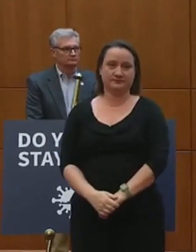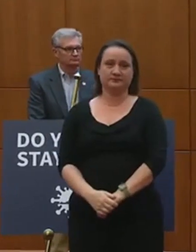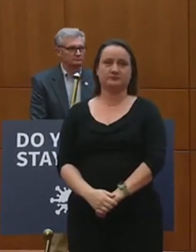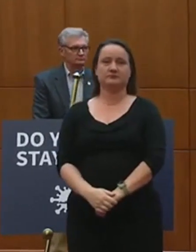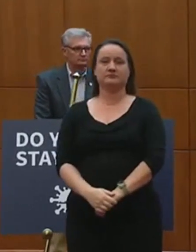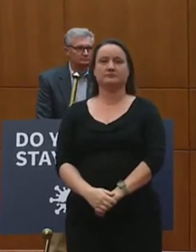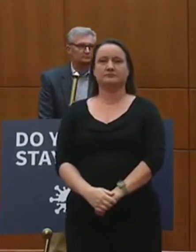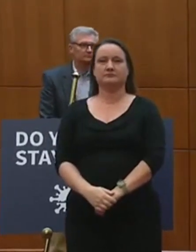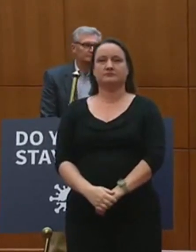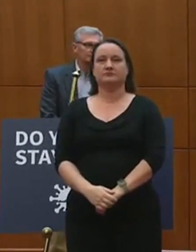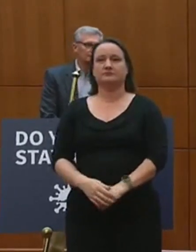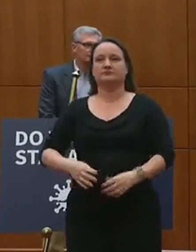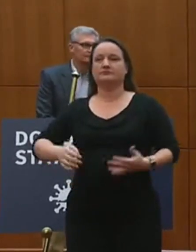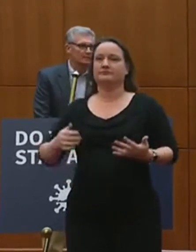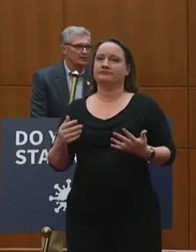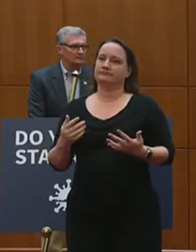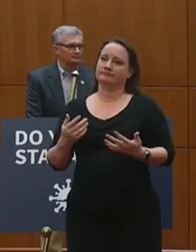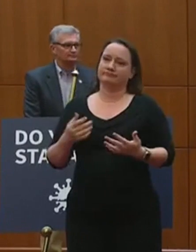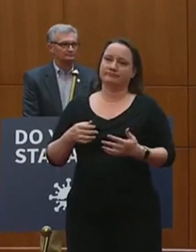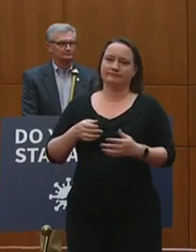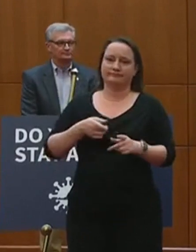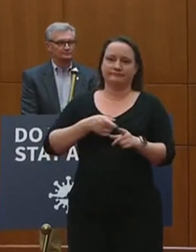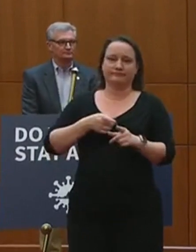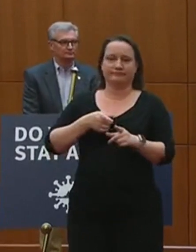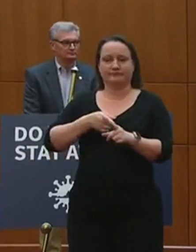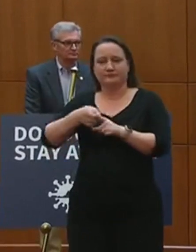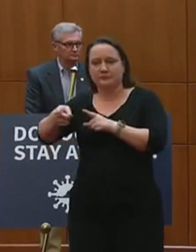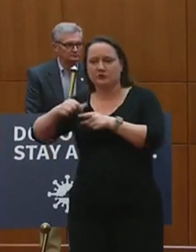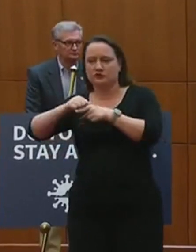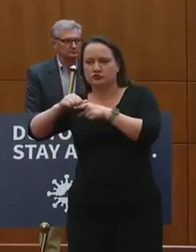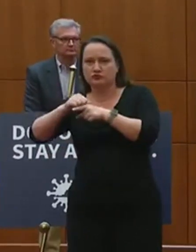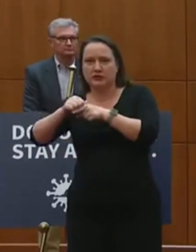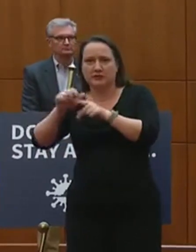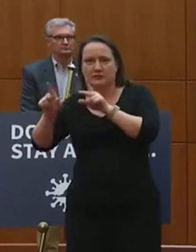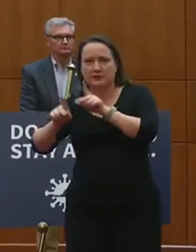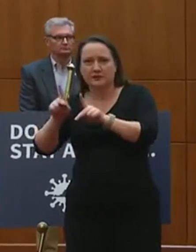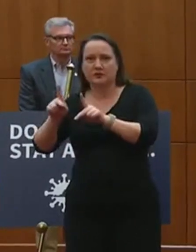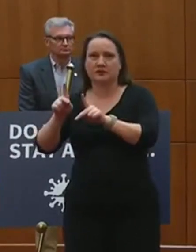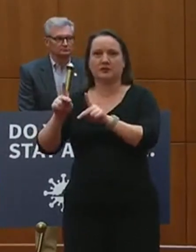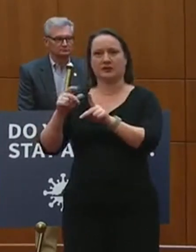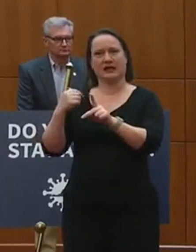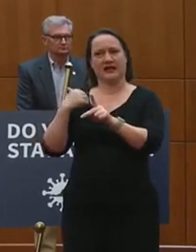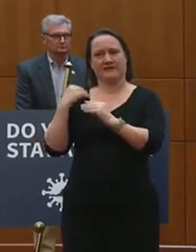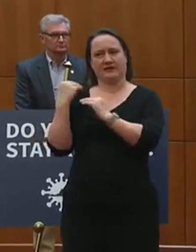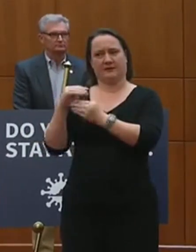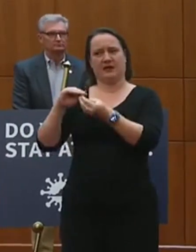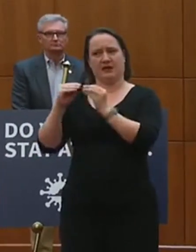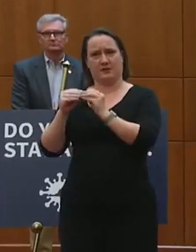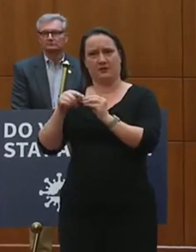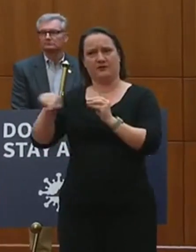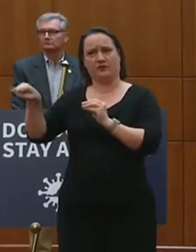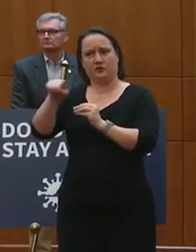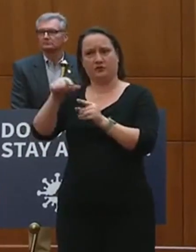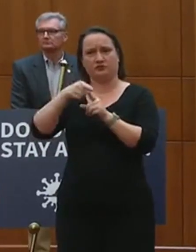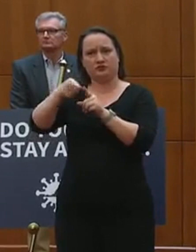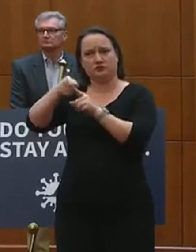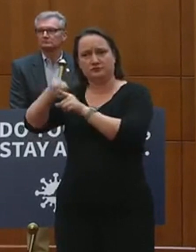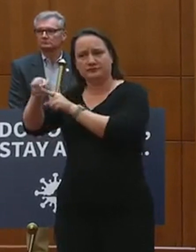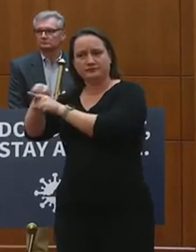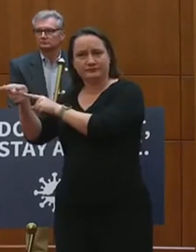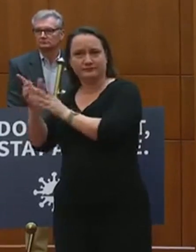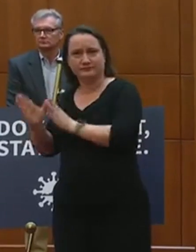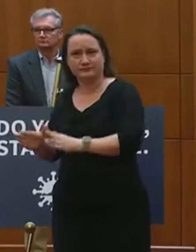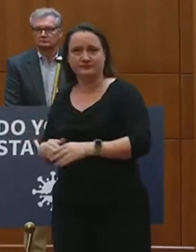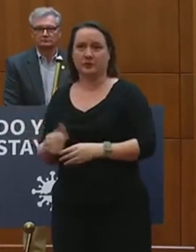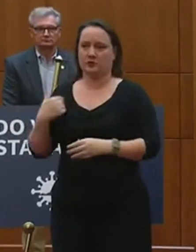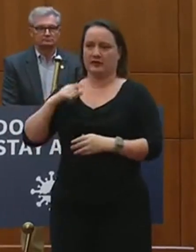these are highly trained individuals. They are finite in number, so we need to do everything that we can to